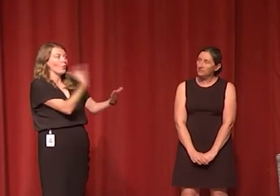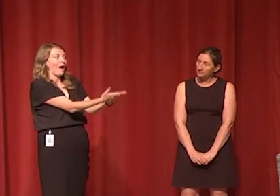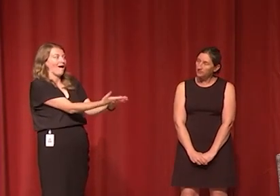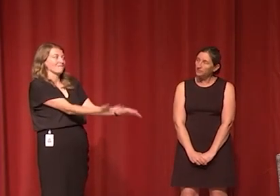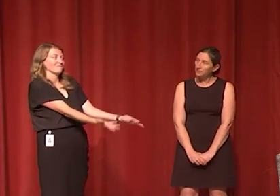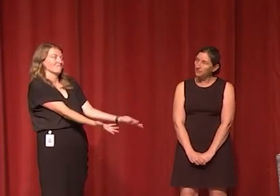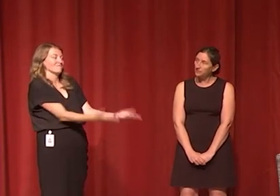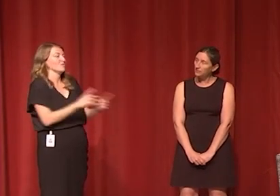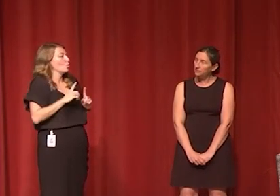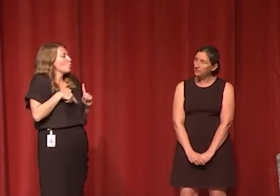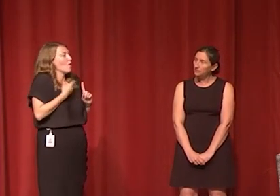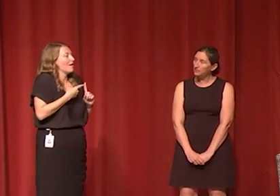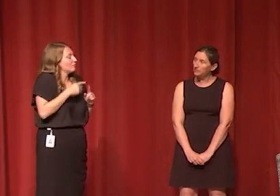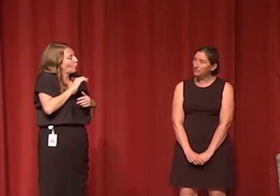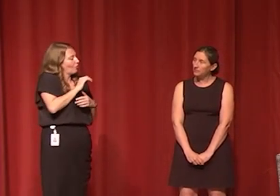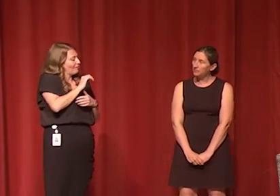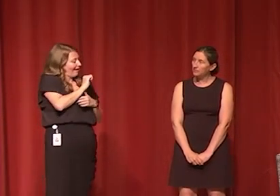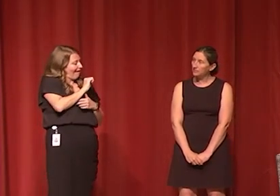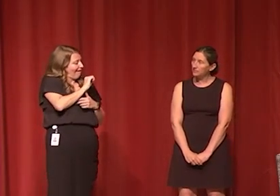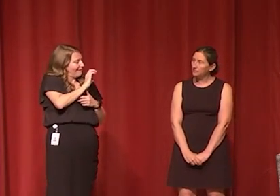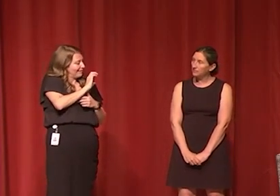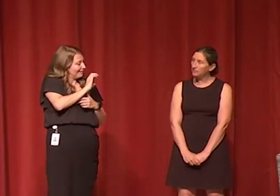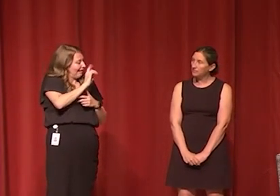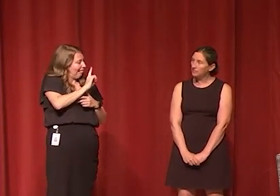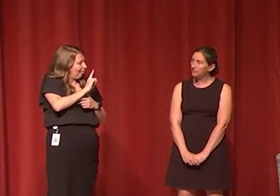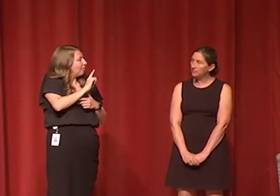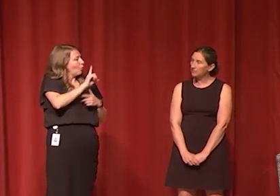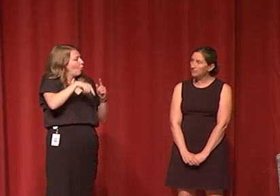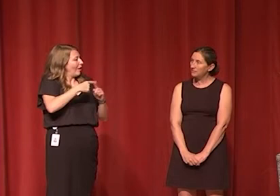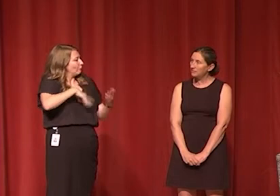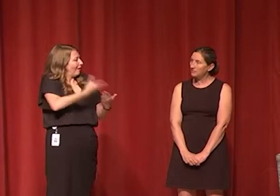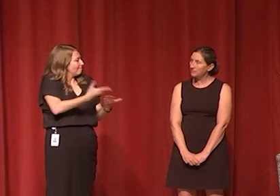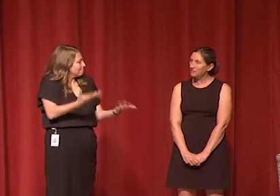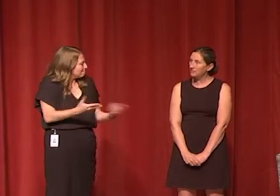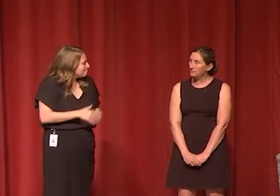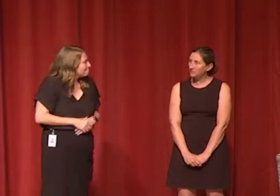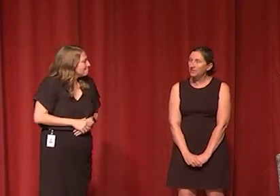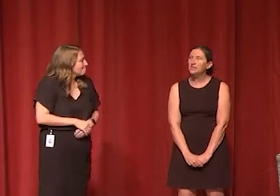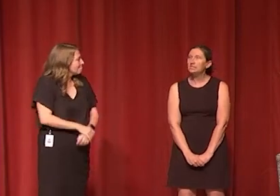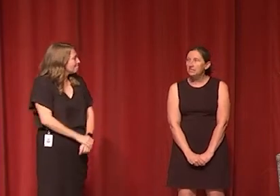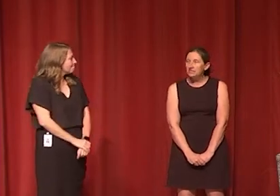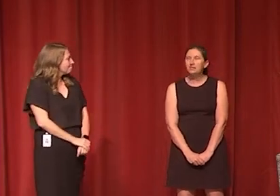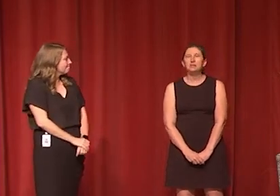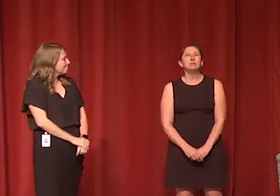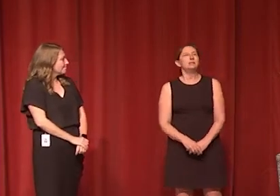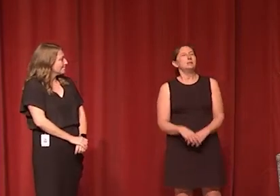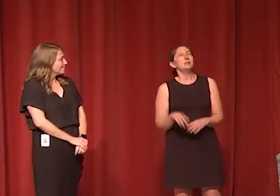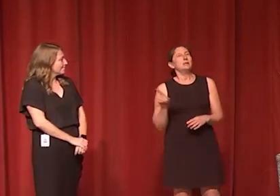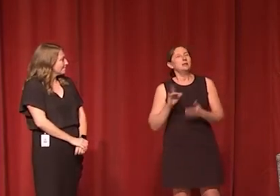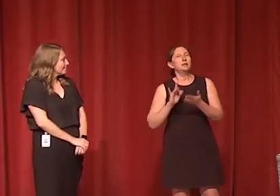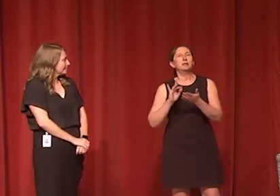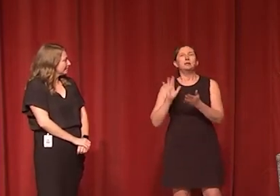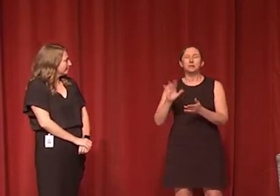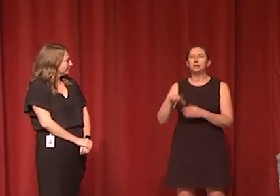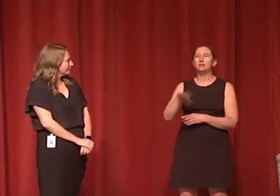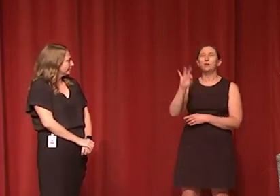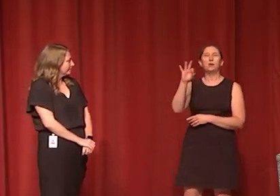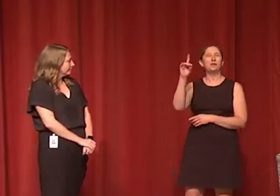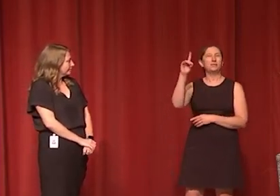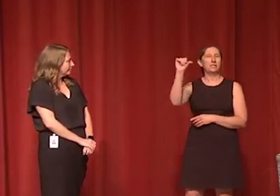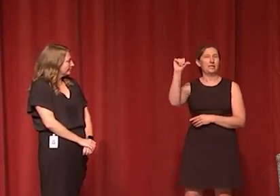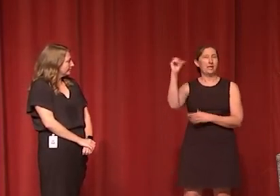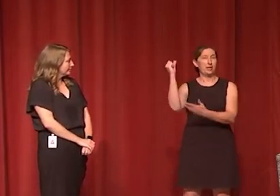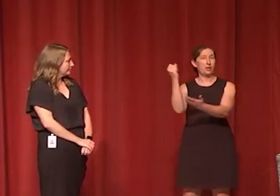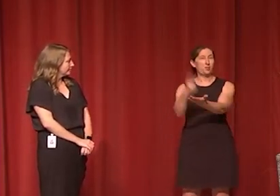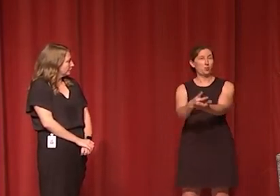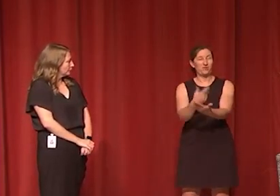getting, let's say, lecanemab or Leqembi? When does that happen? Yeah, thanks, Art. Lecanemab, you know, as the FDA approval occurred